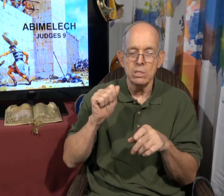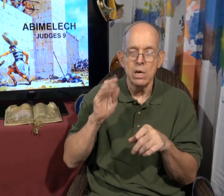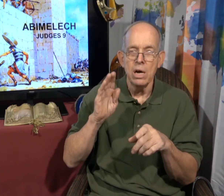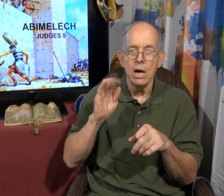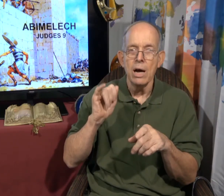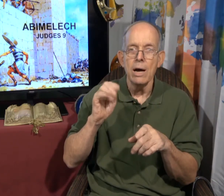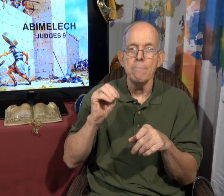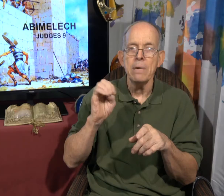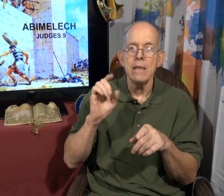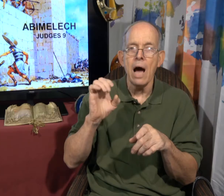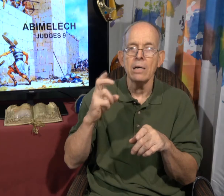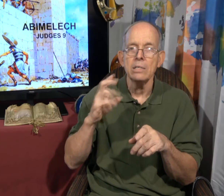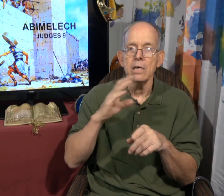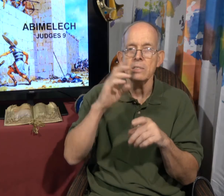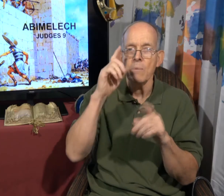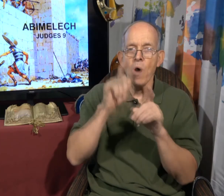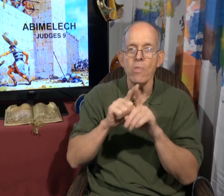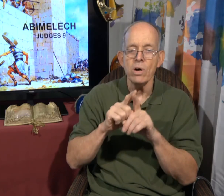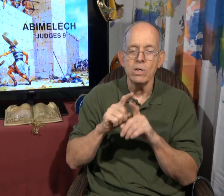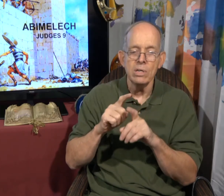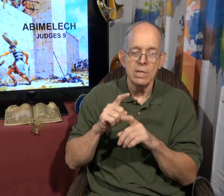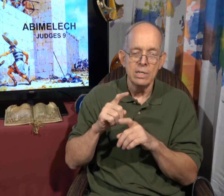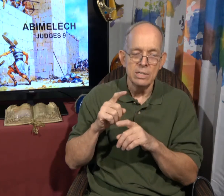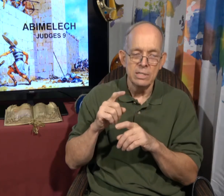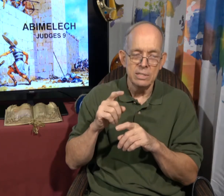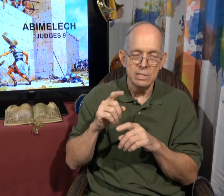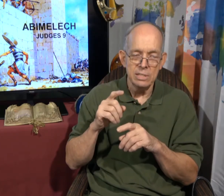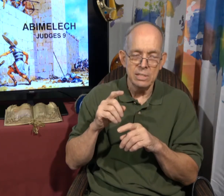and with a man were as his brother.